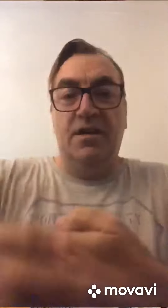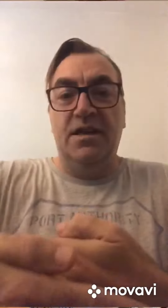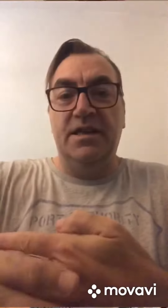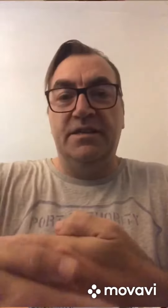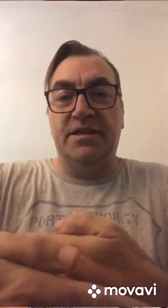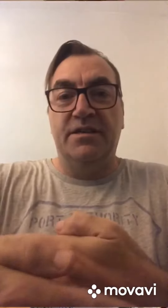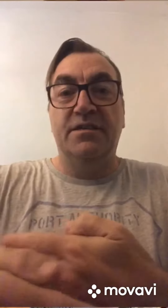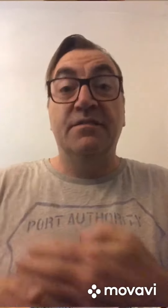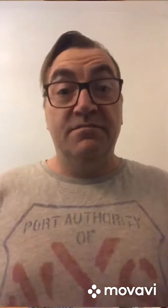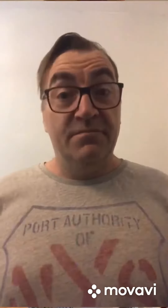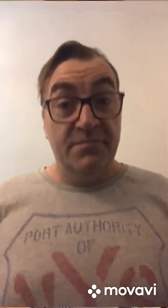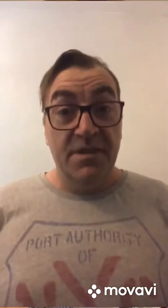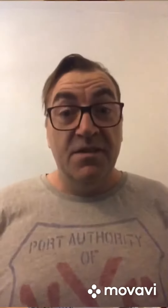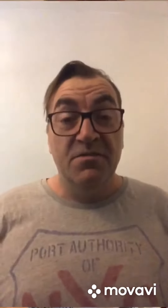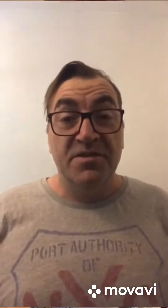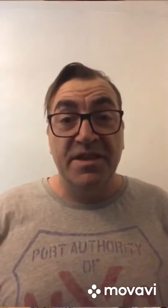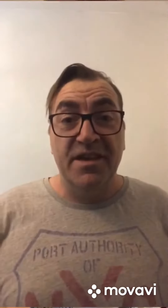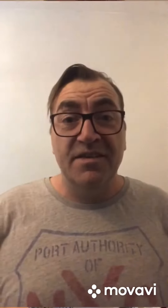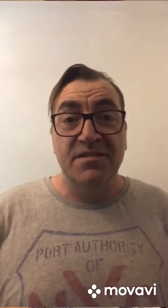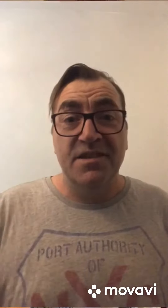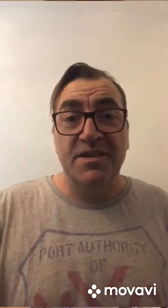Later. What do you think, guys? Any good?